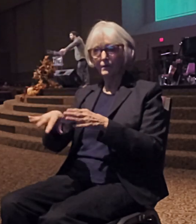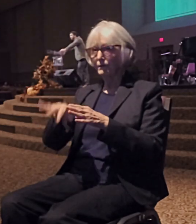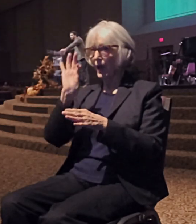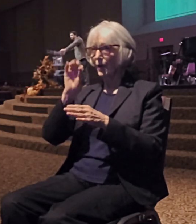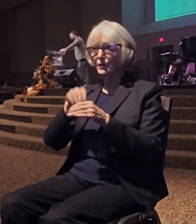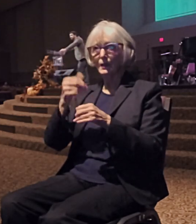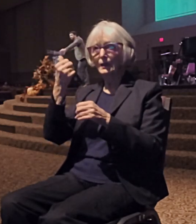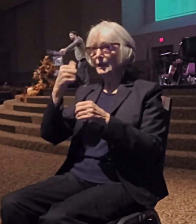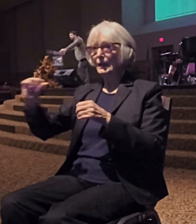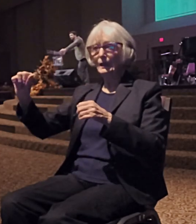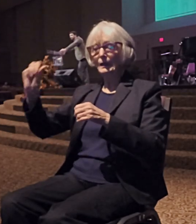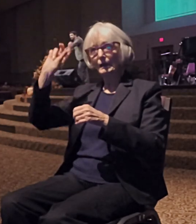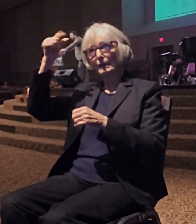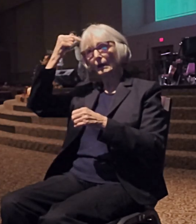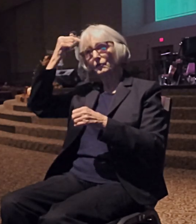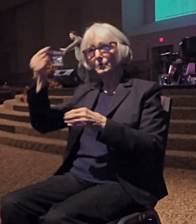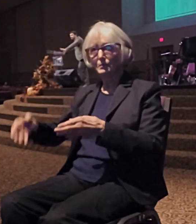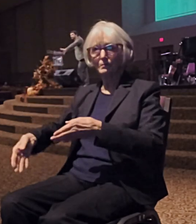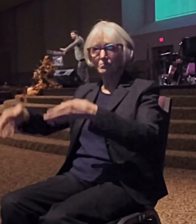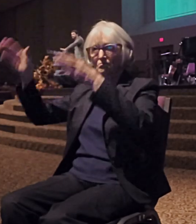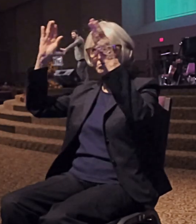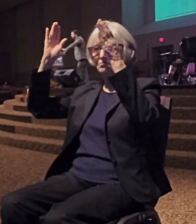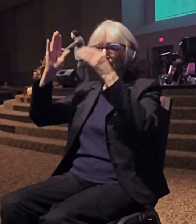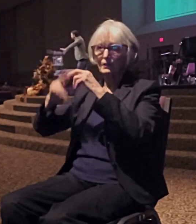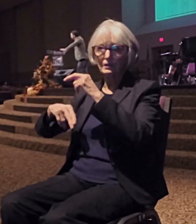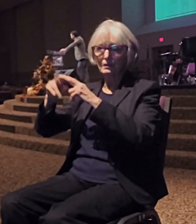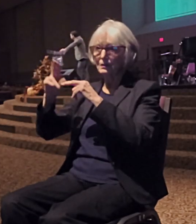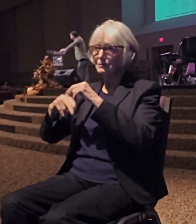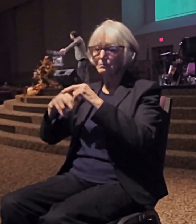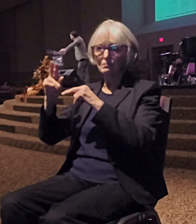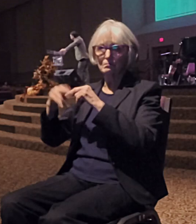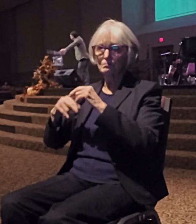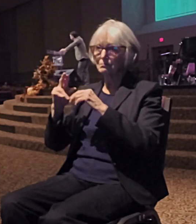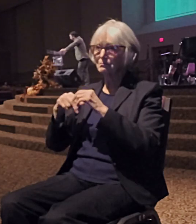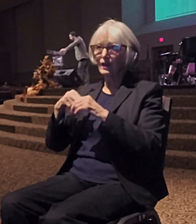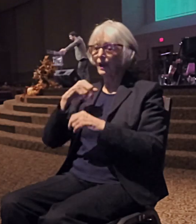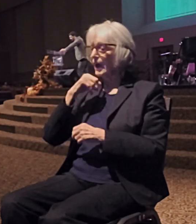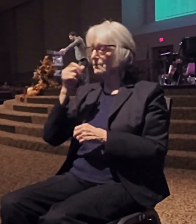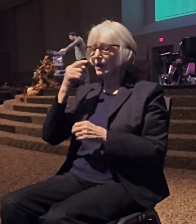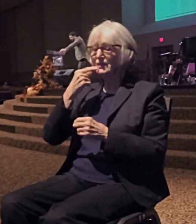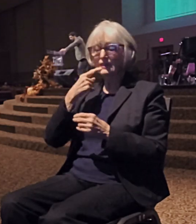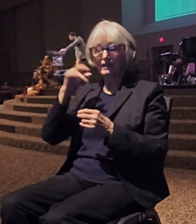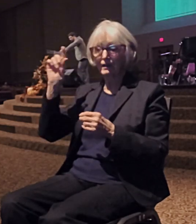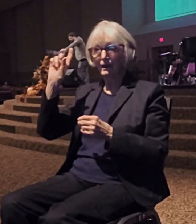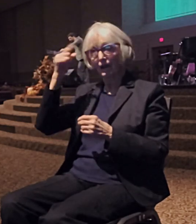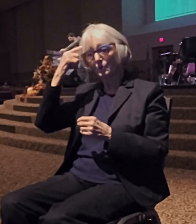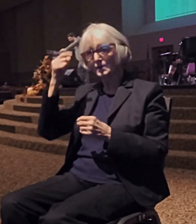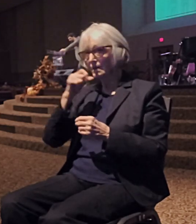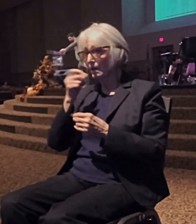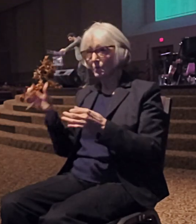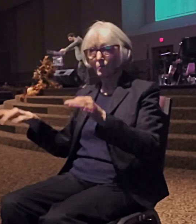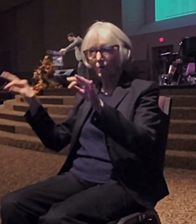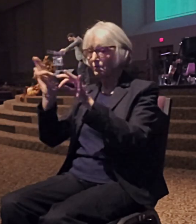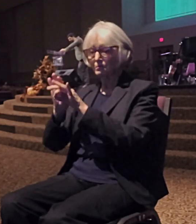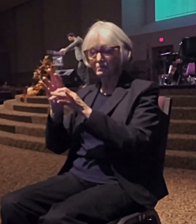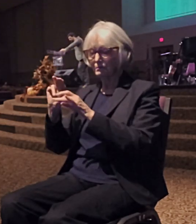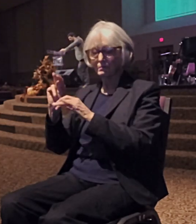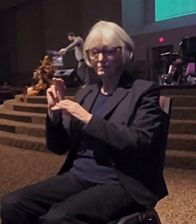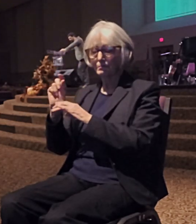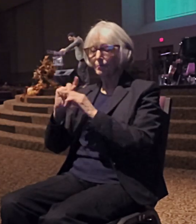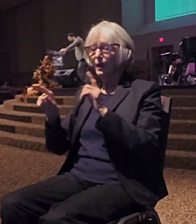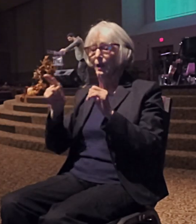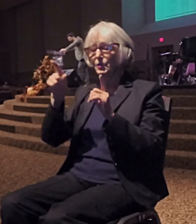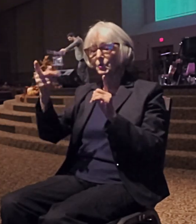any building of government. And I'm not diminishing the importance of government. But you and I need to